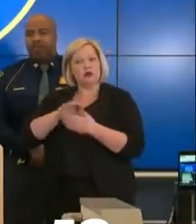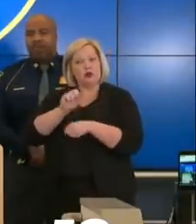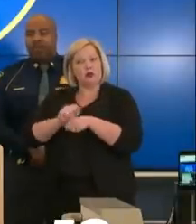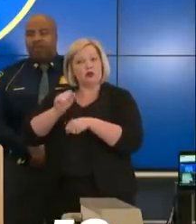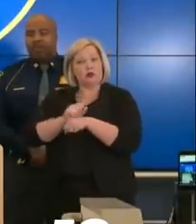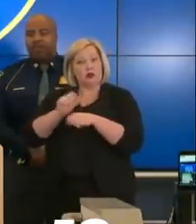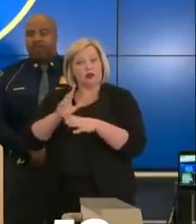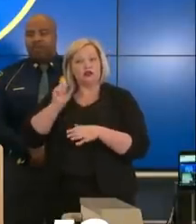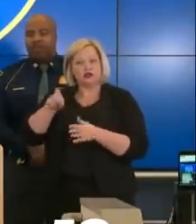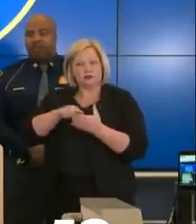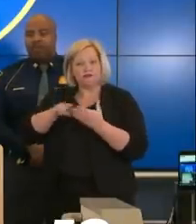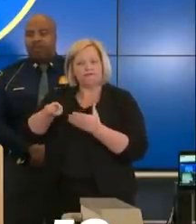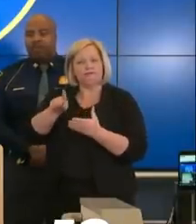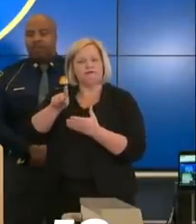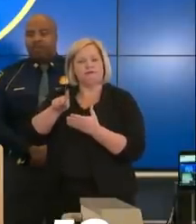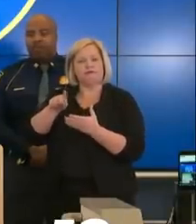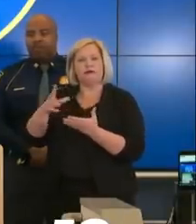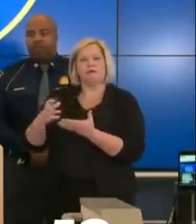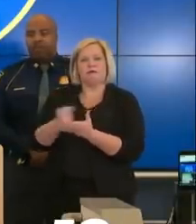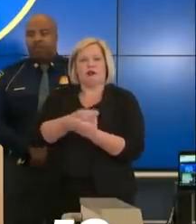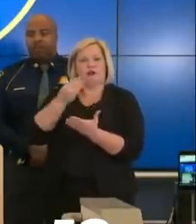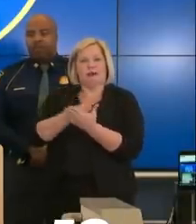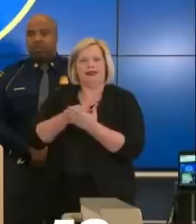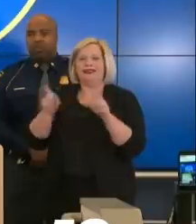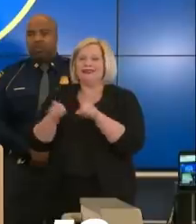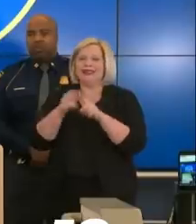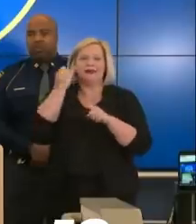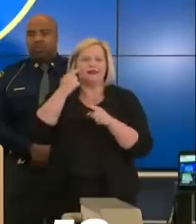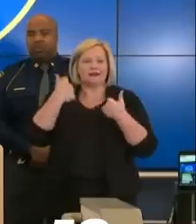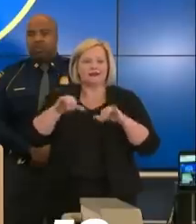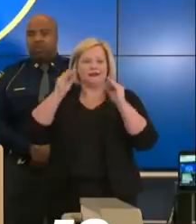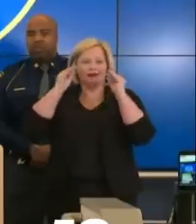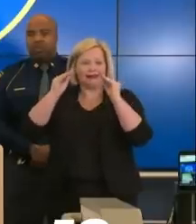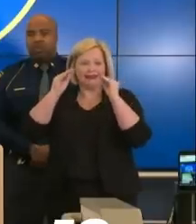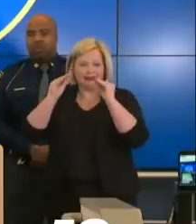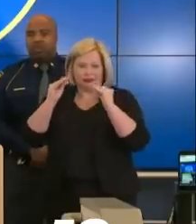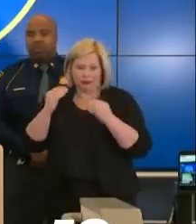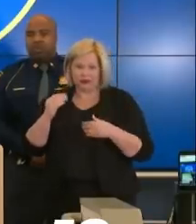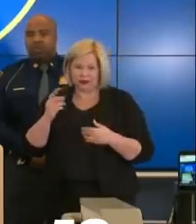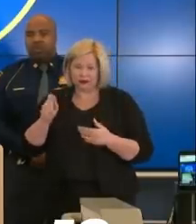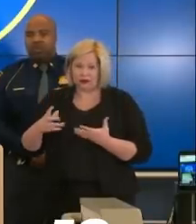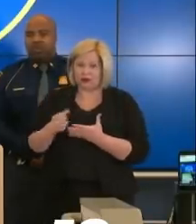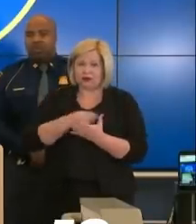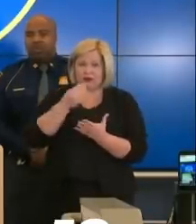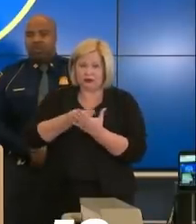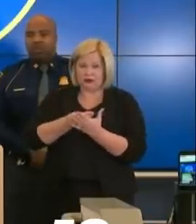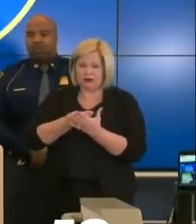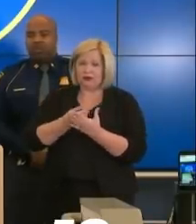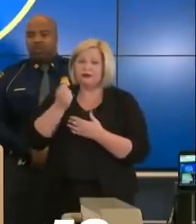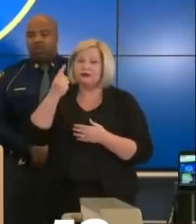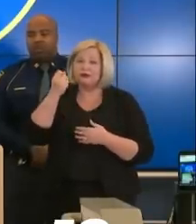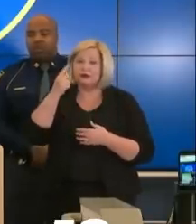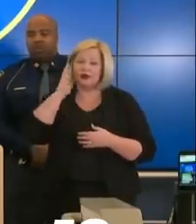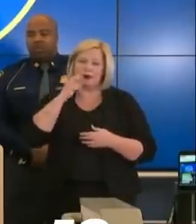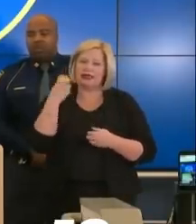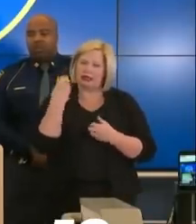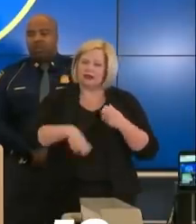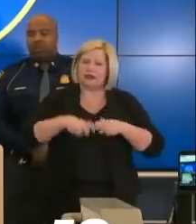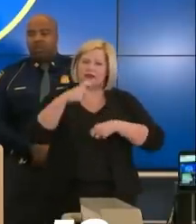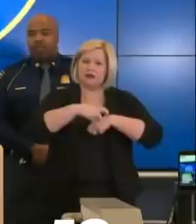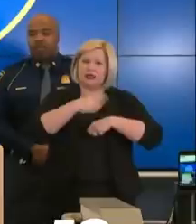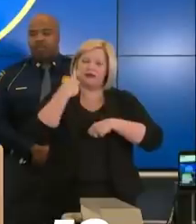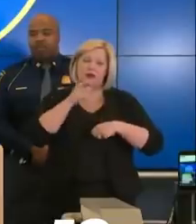continue to be paid as though schools are still in session. I know this will be a tough time for